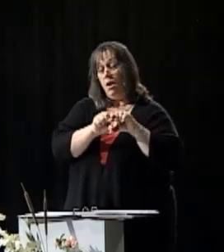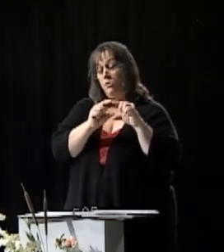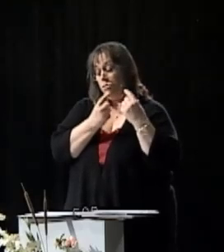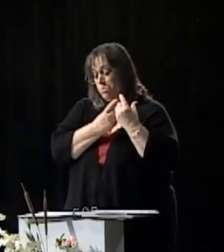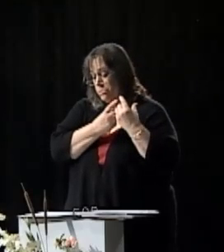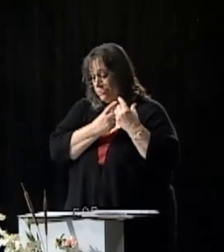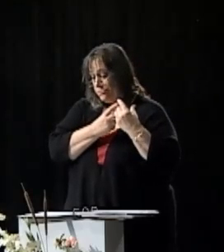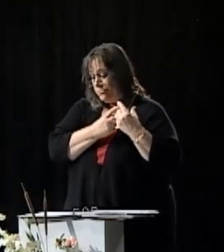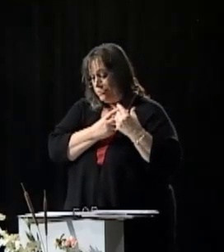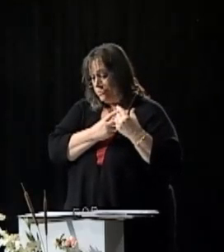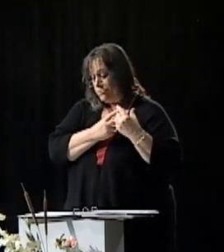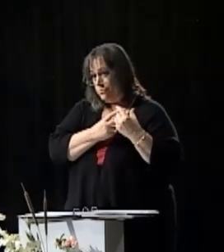group.